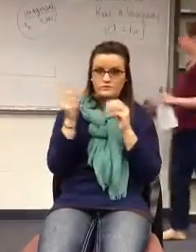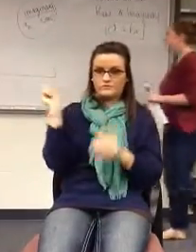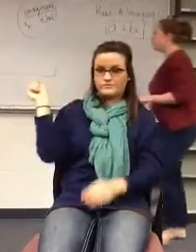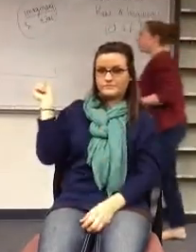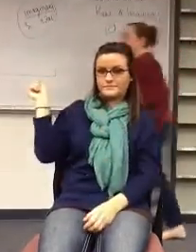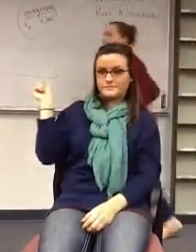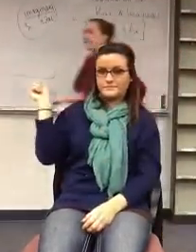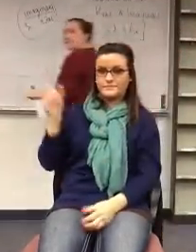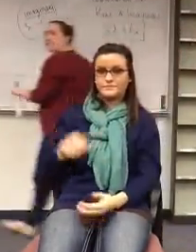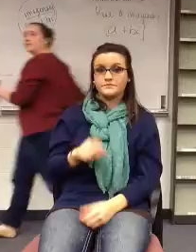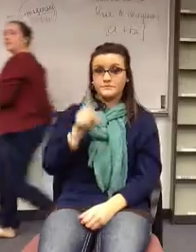Questions?